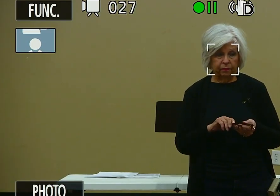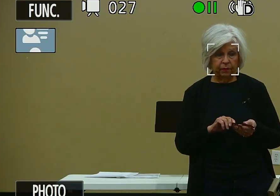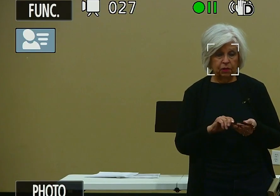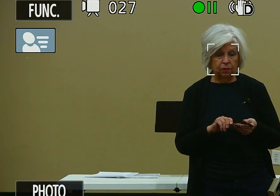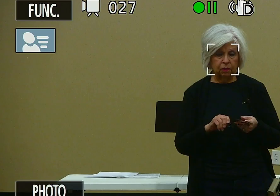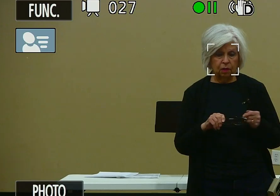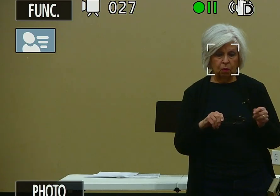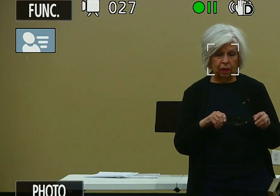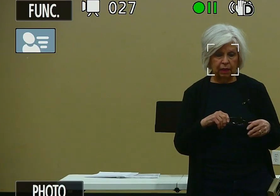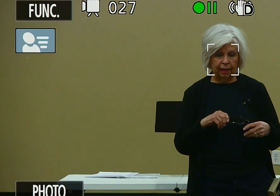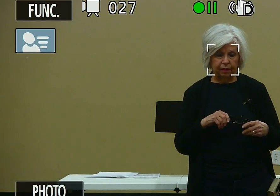you can go online,